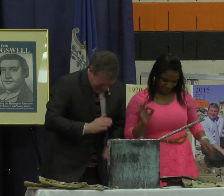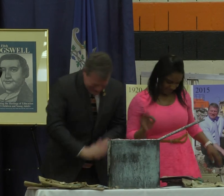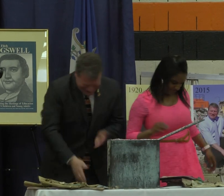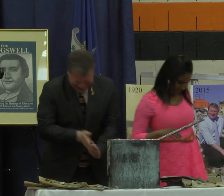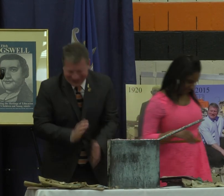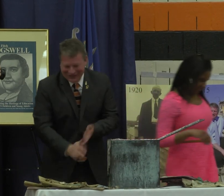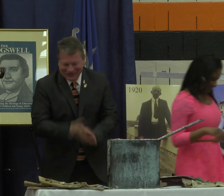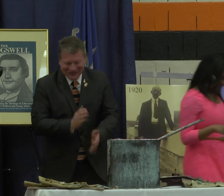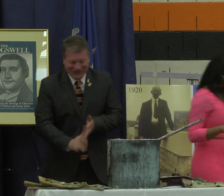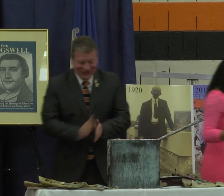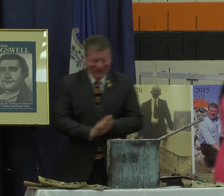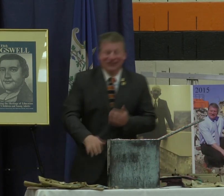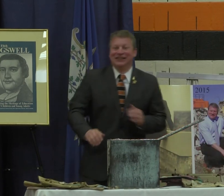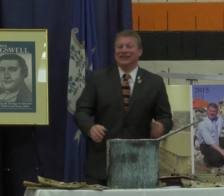thank you.